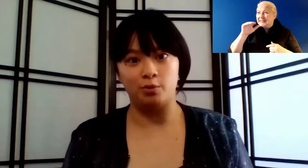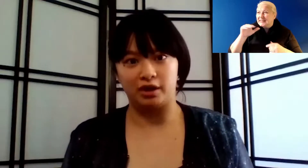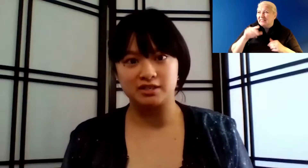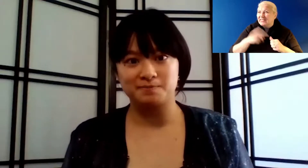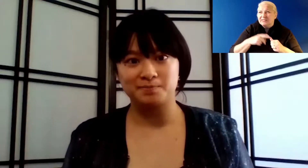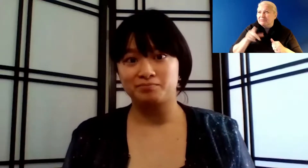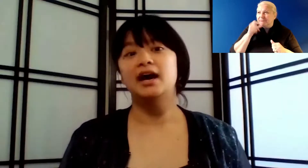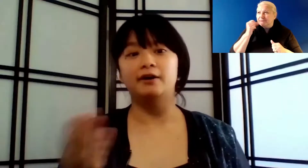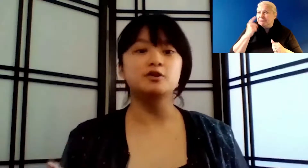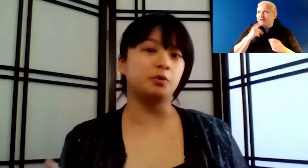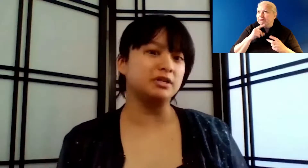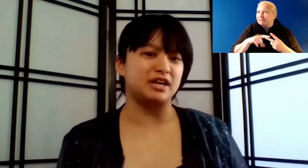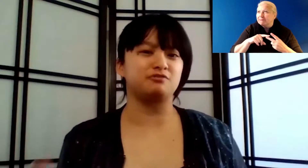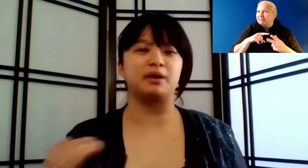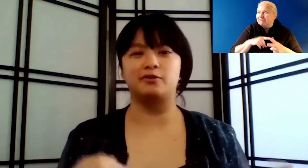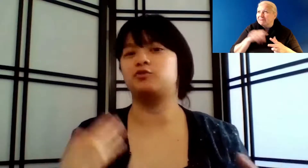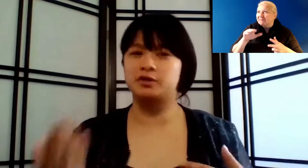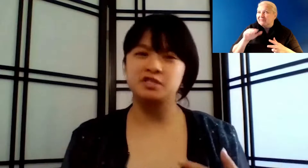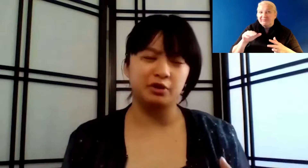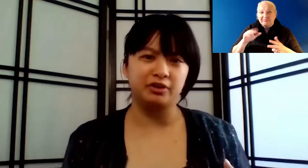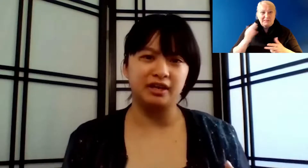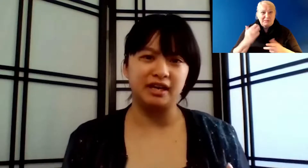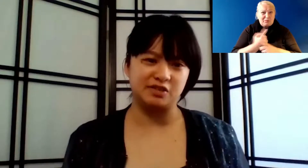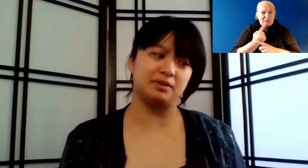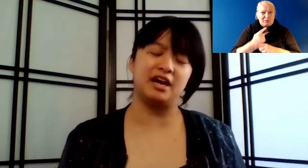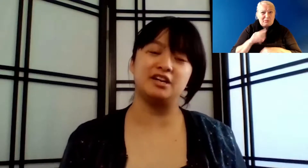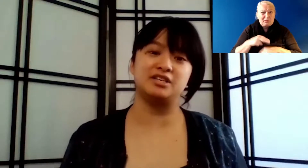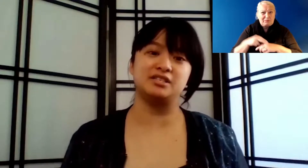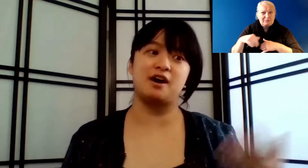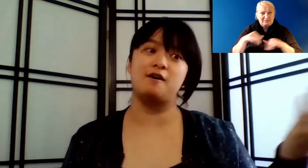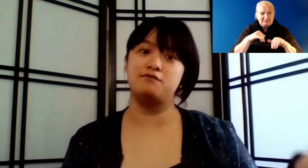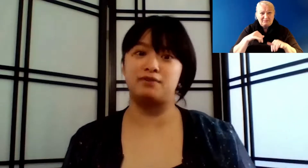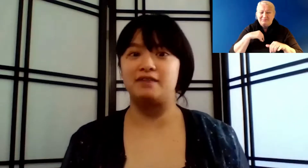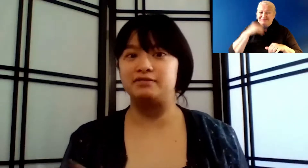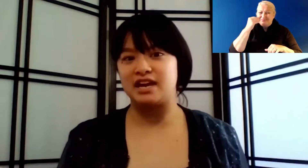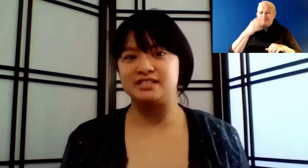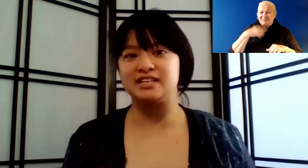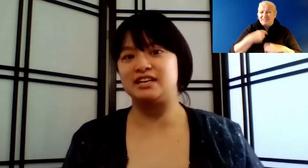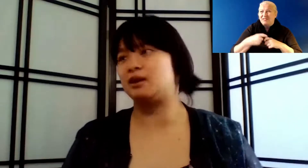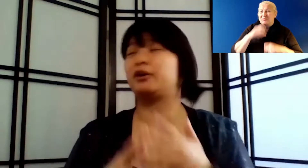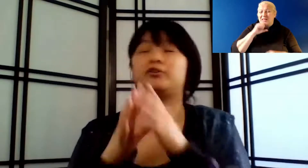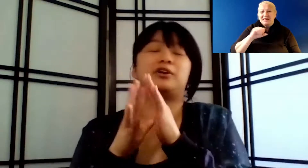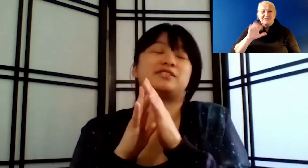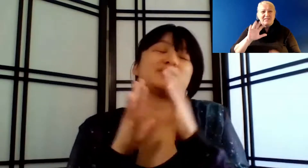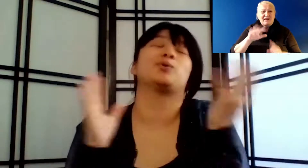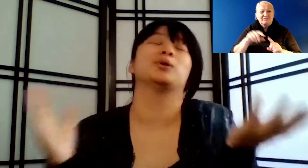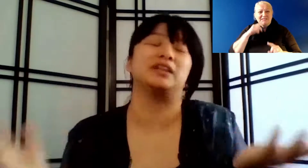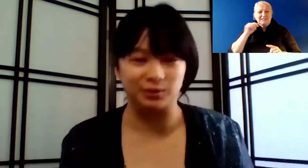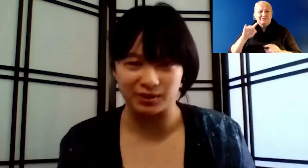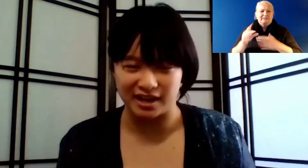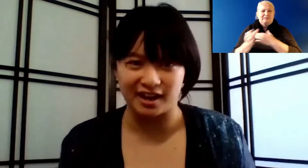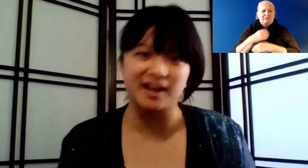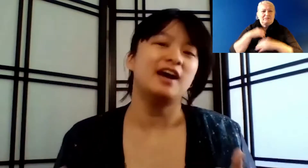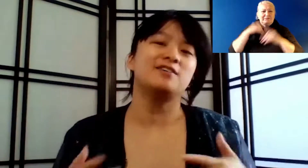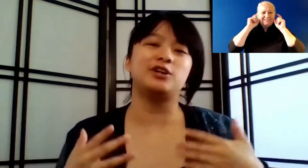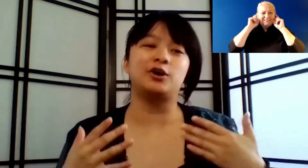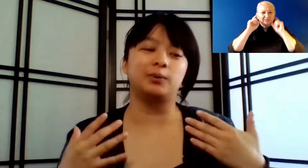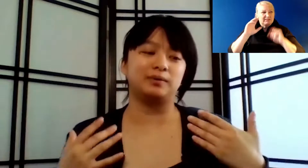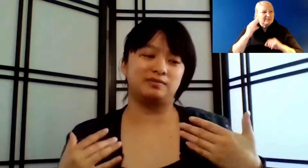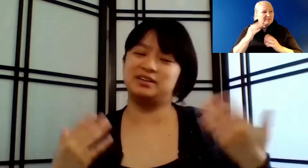appropriate. I was born deaf, but I was forced to wear hearing aids from the ages of 5 to 18. Apparently, it was this whole legal thing,